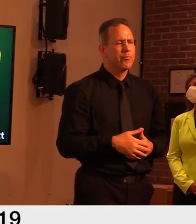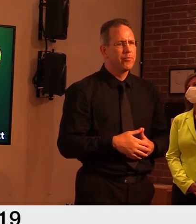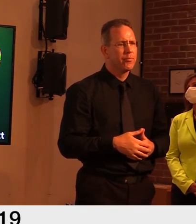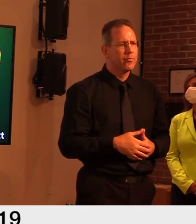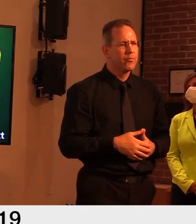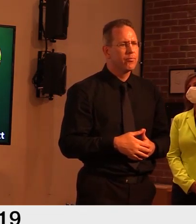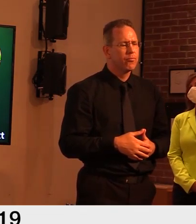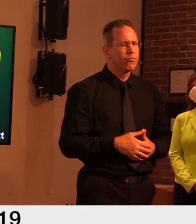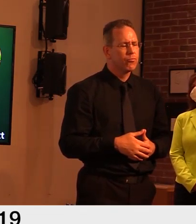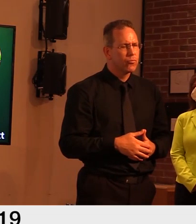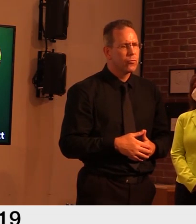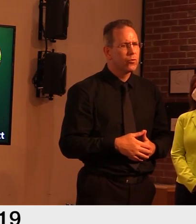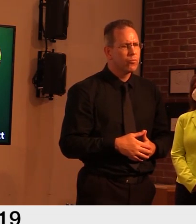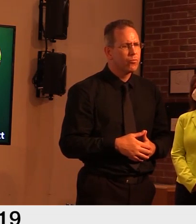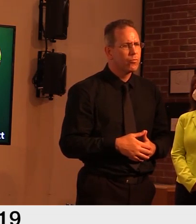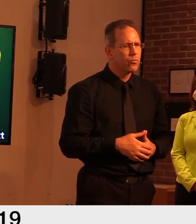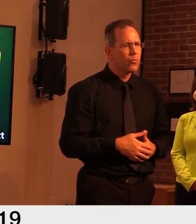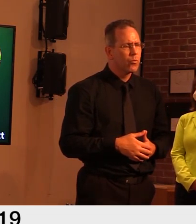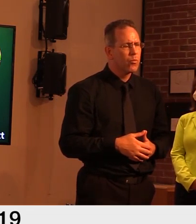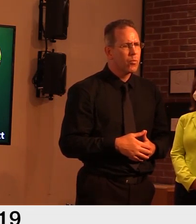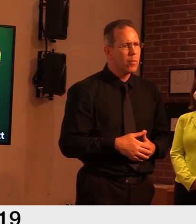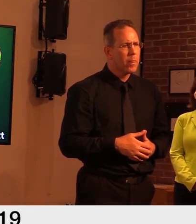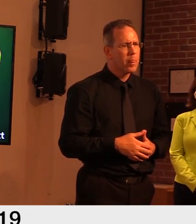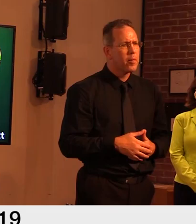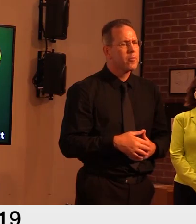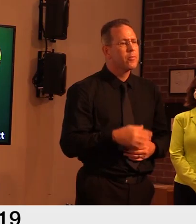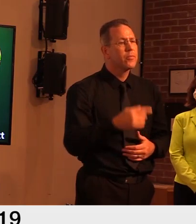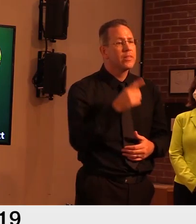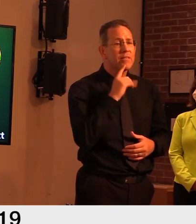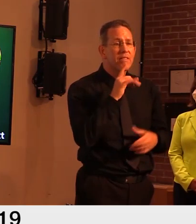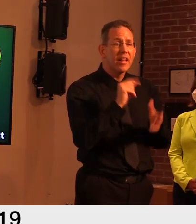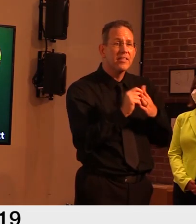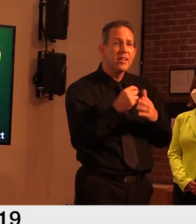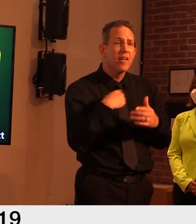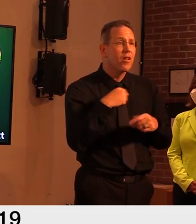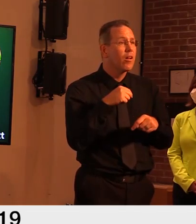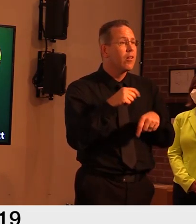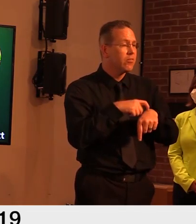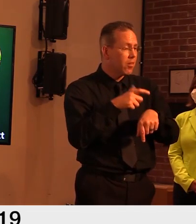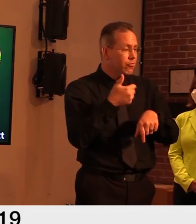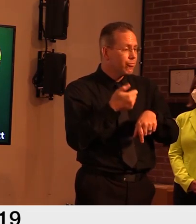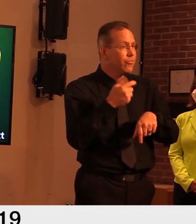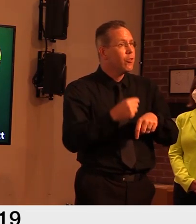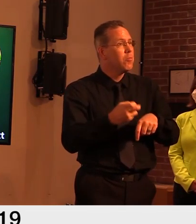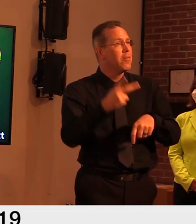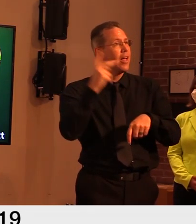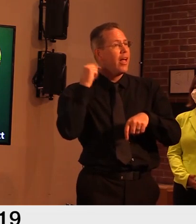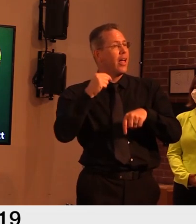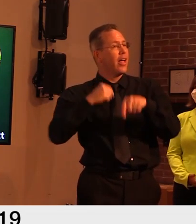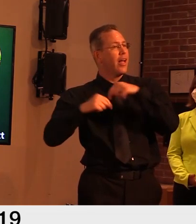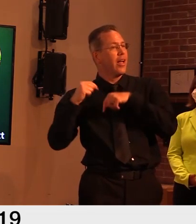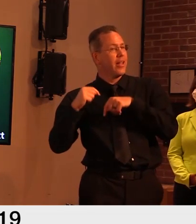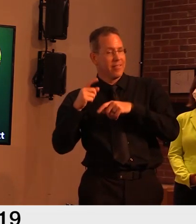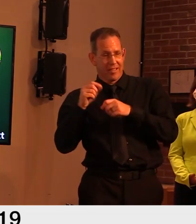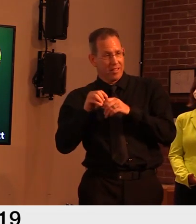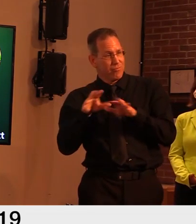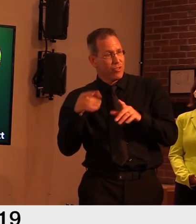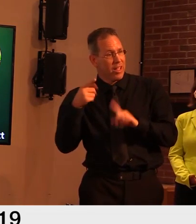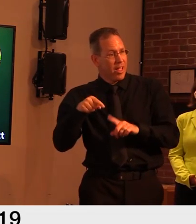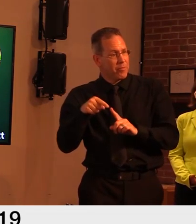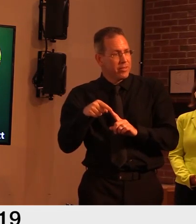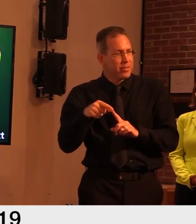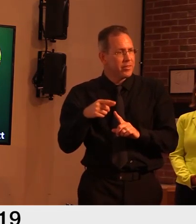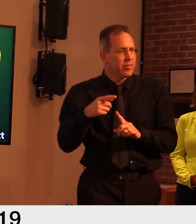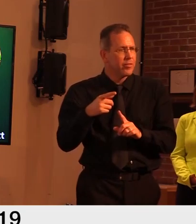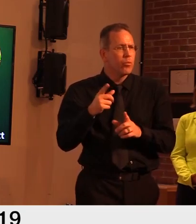in our country in a rapid action fashion, and looking at all of the data that we've been portraying for you and seeing where we were